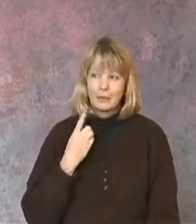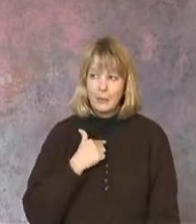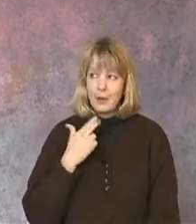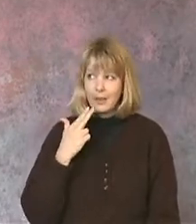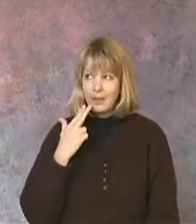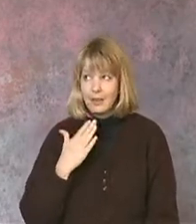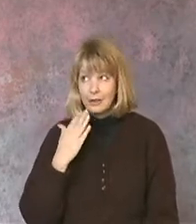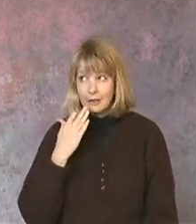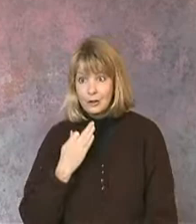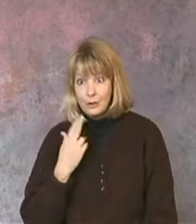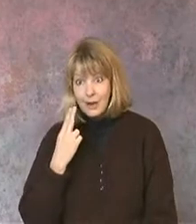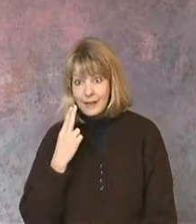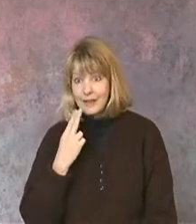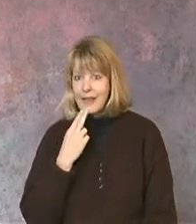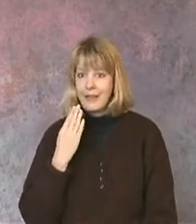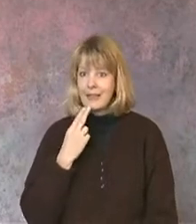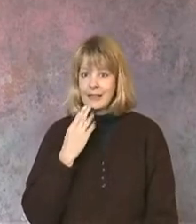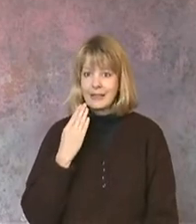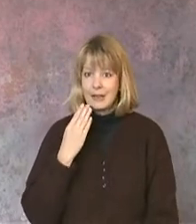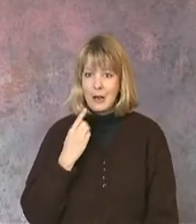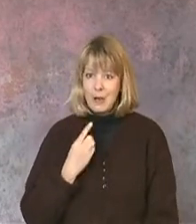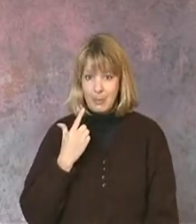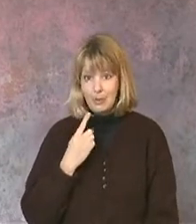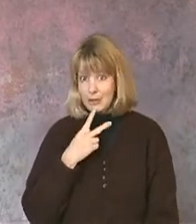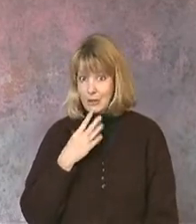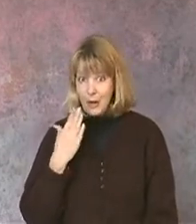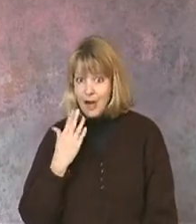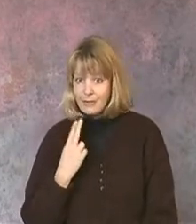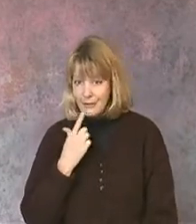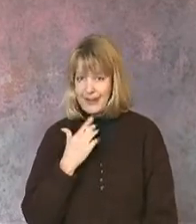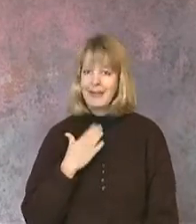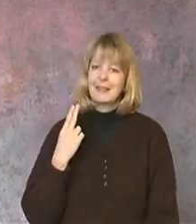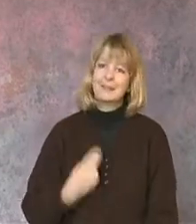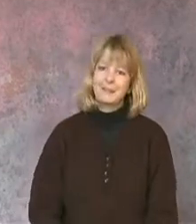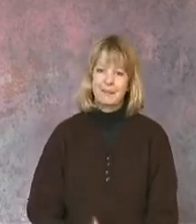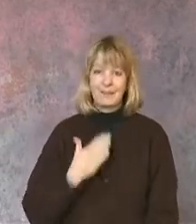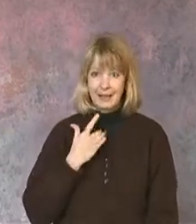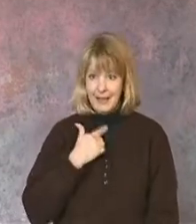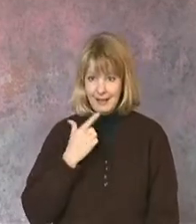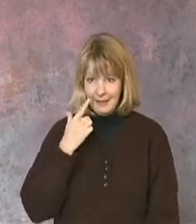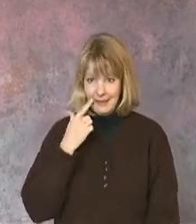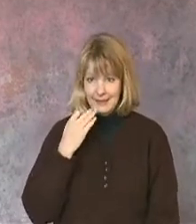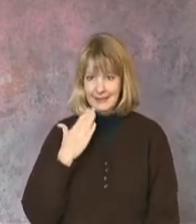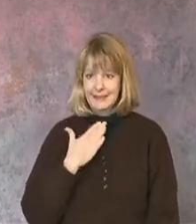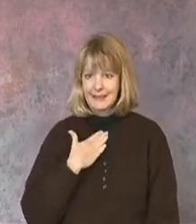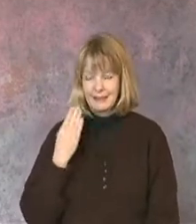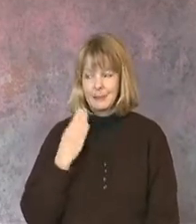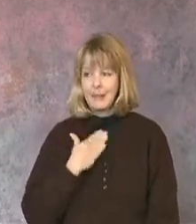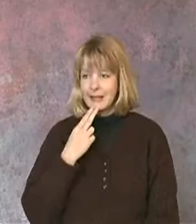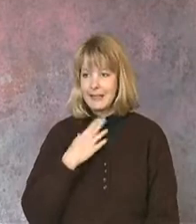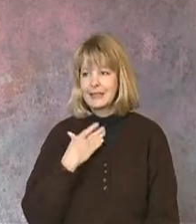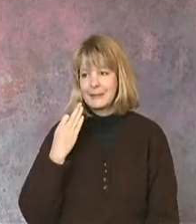with a truck that can pull you off the lake, at least in my case.